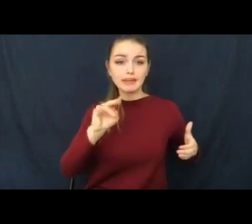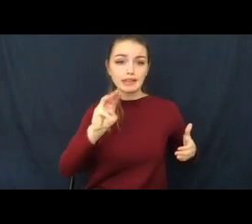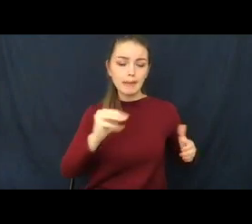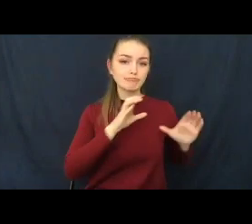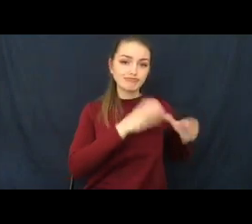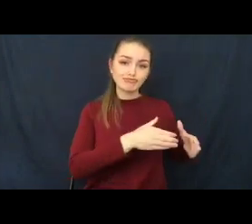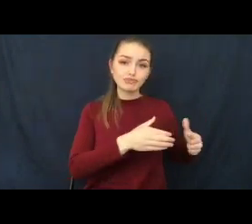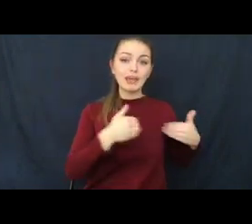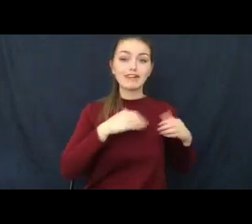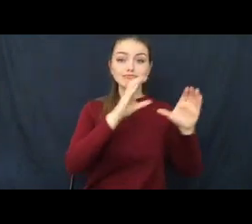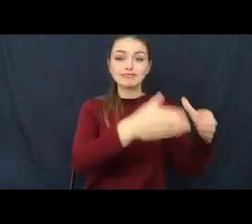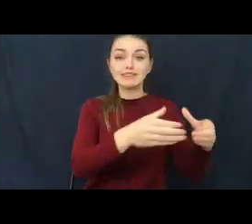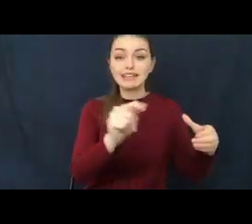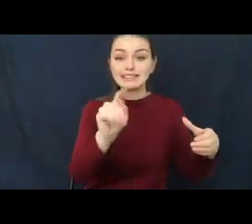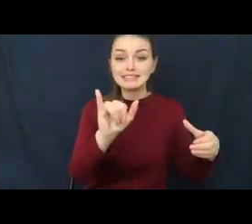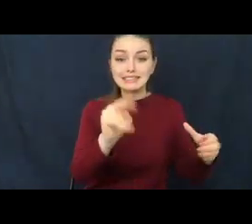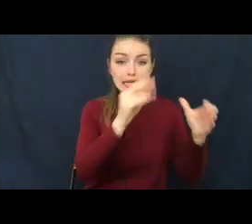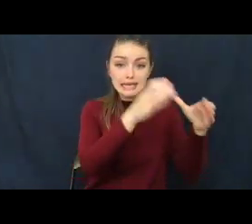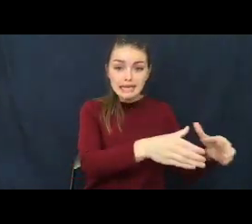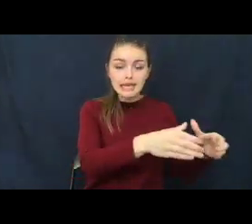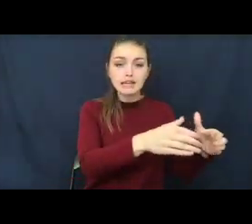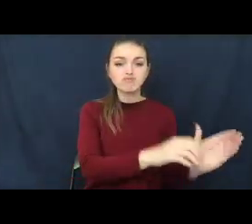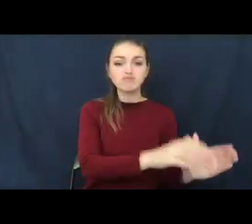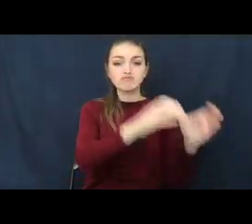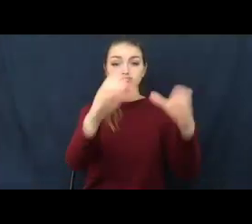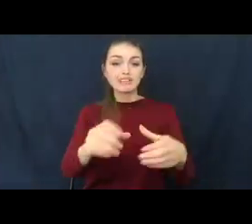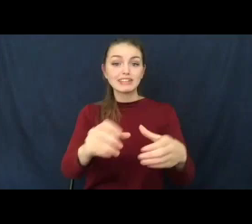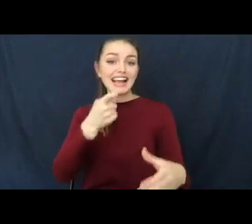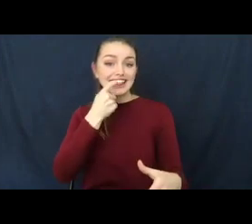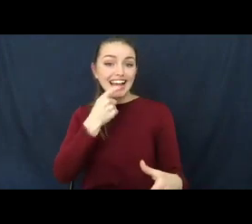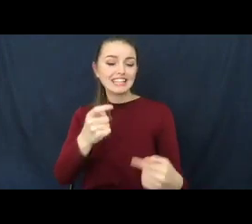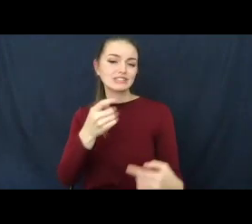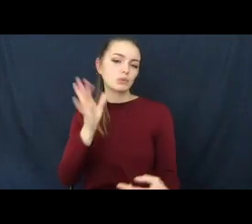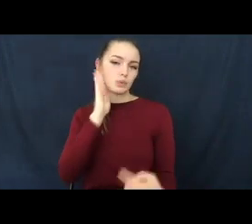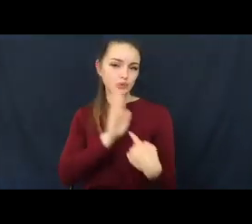we got the tin that goes over there, the glass we're going to show you.